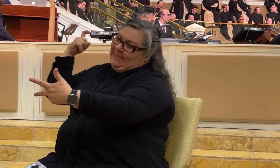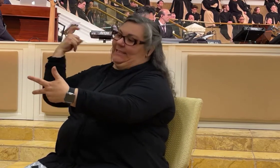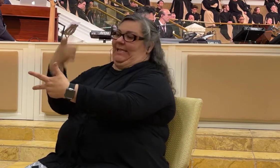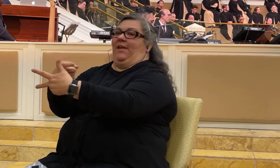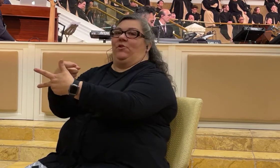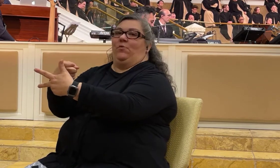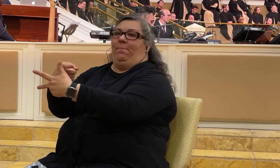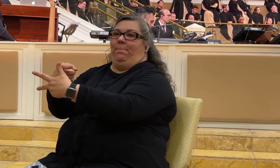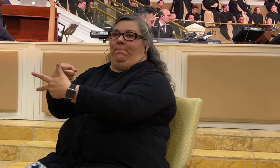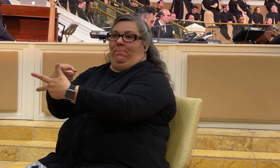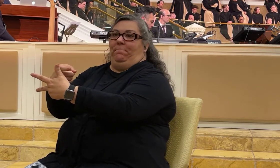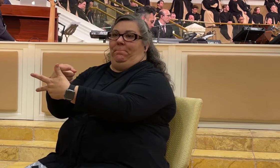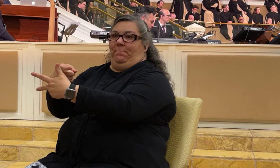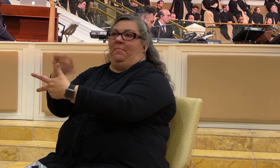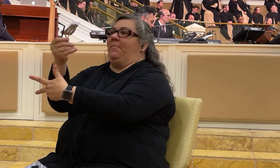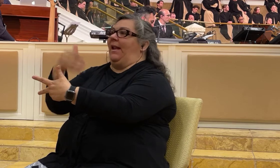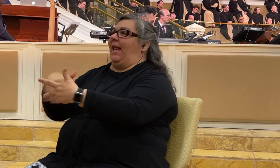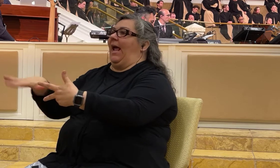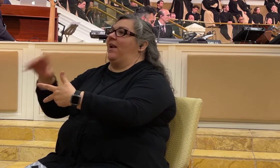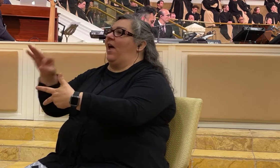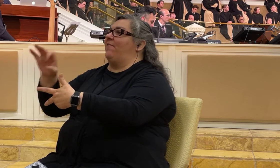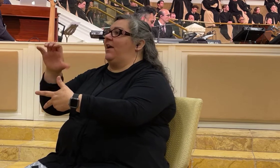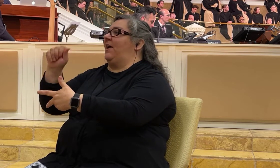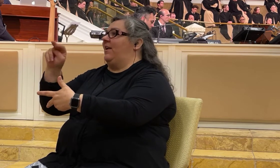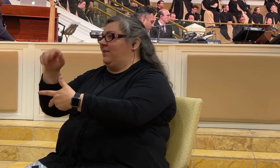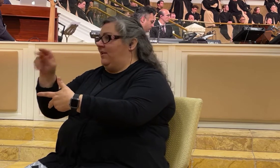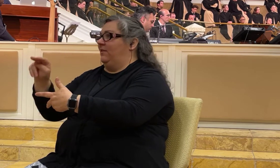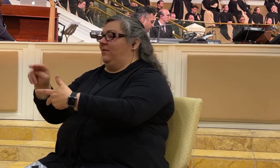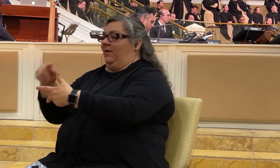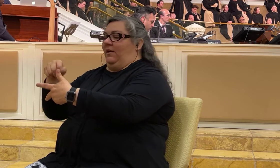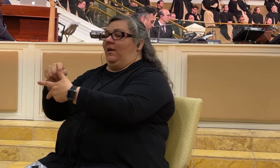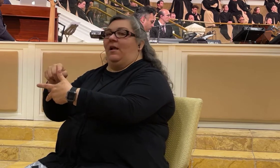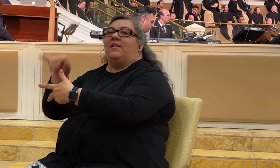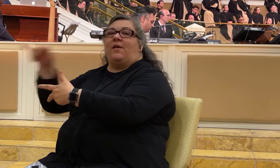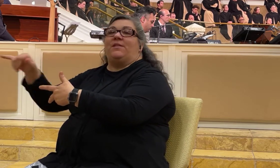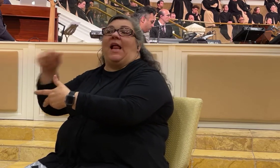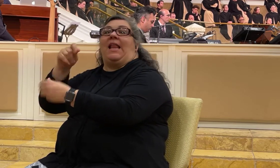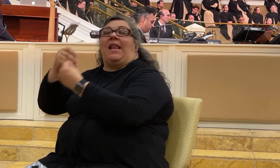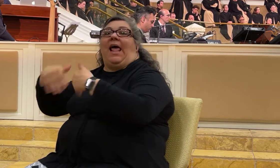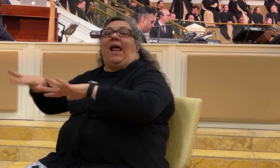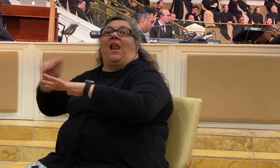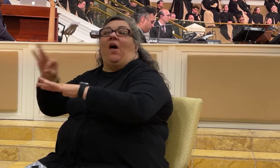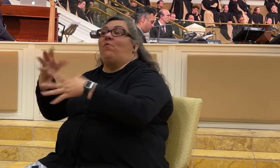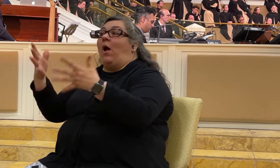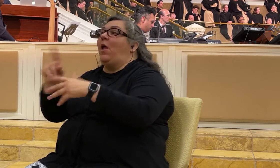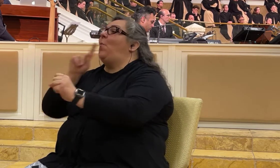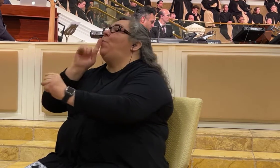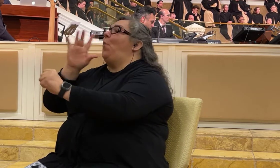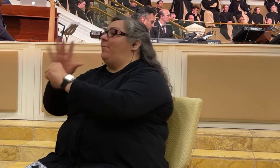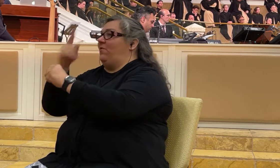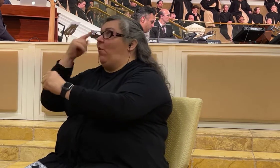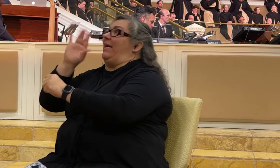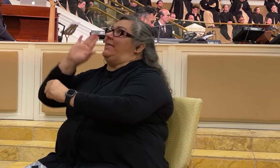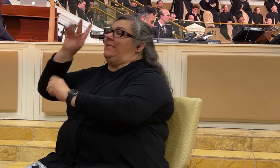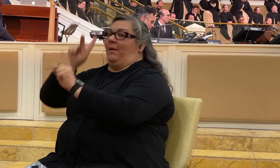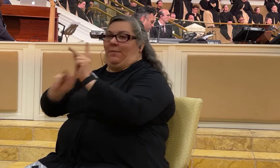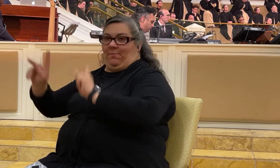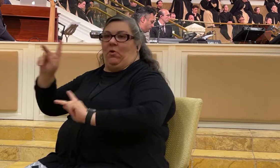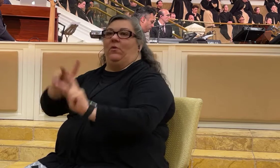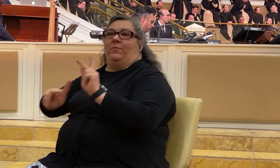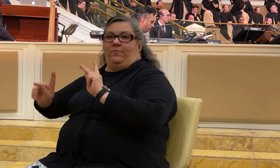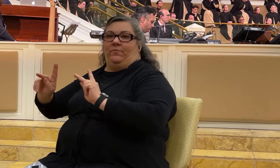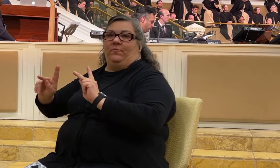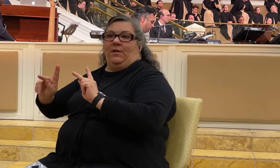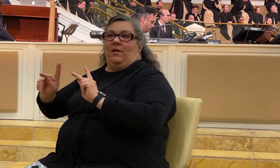them the land of Canaan, and that it was a land of promise for God's people. It